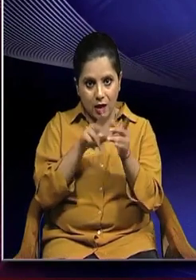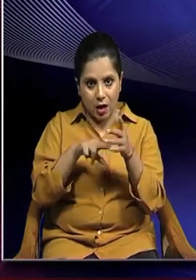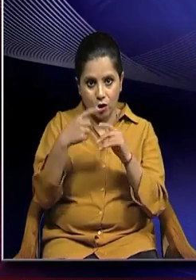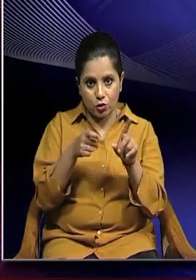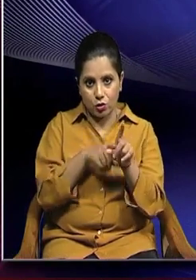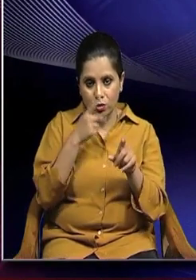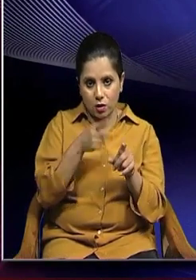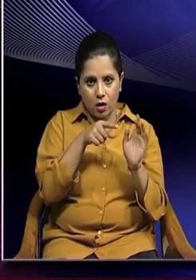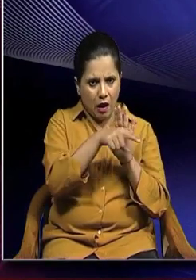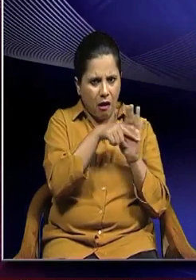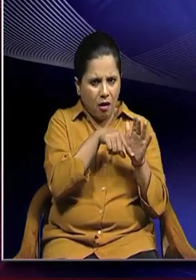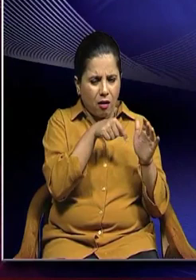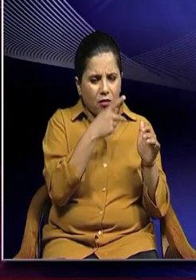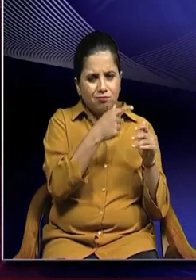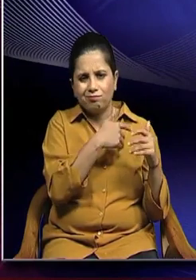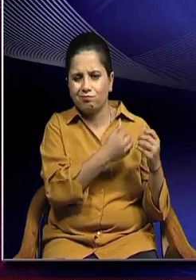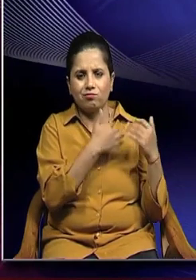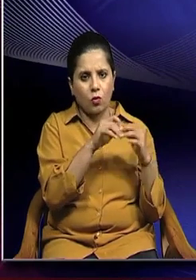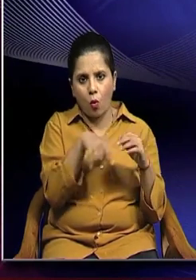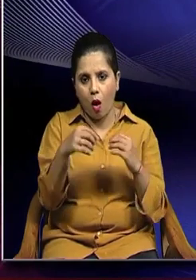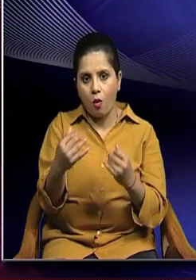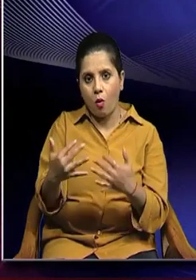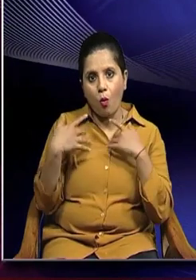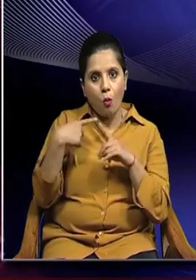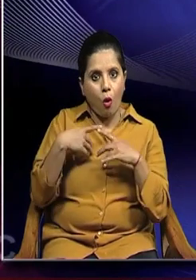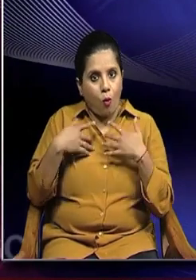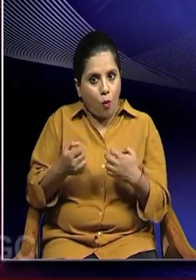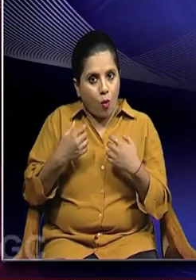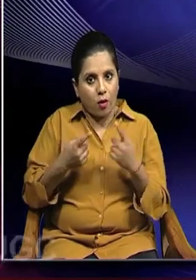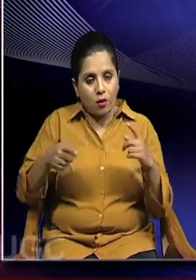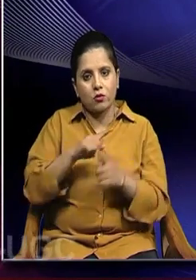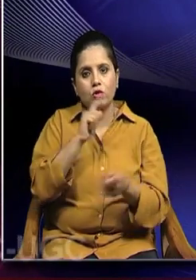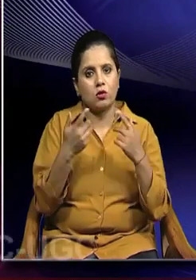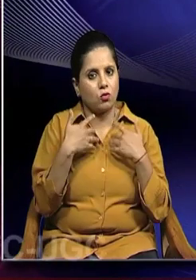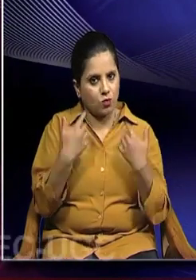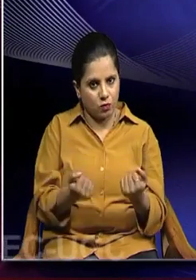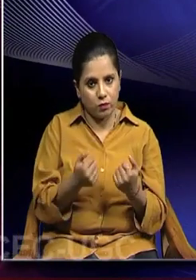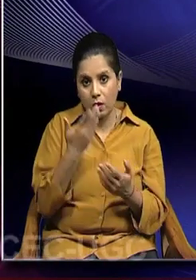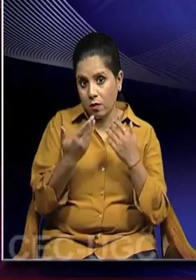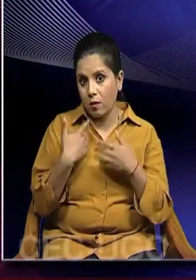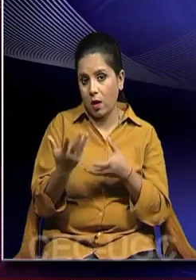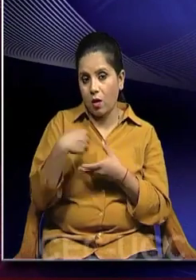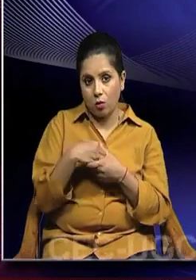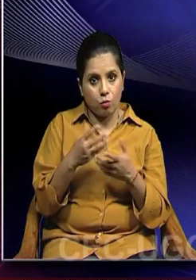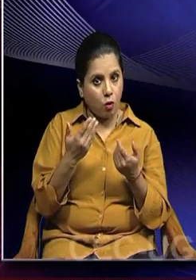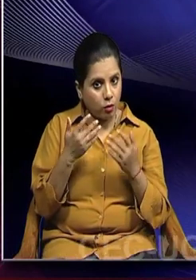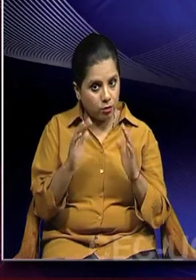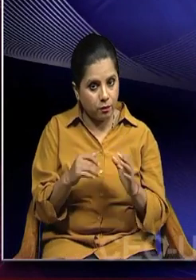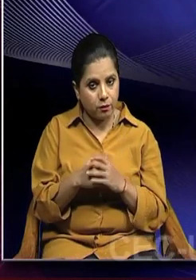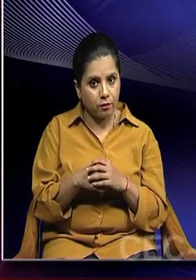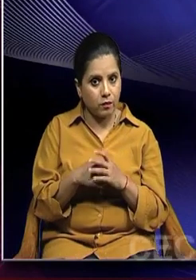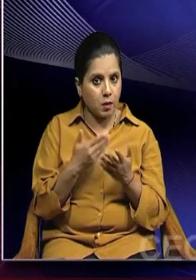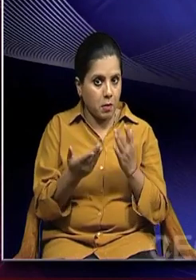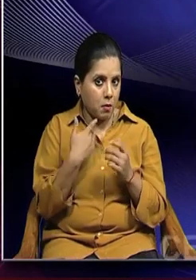synergy, this is the transformation we want. And it may be included that it may